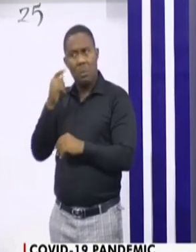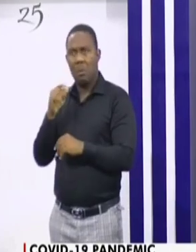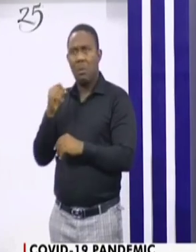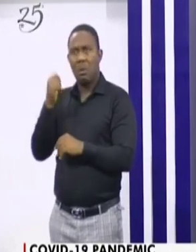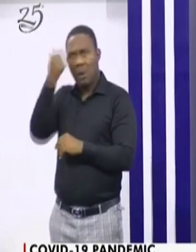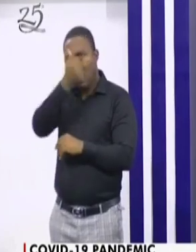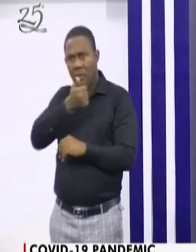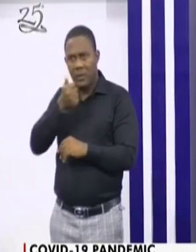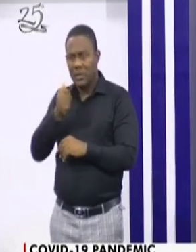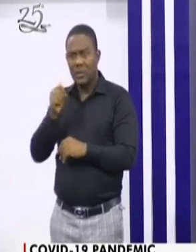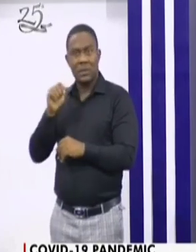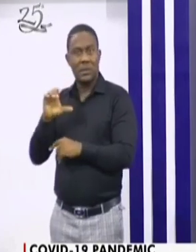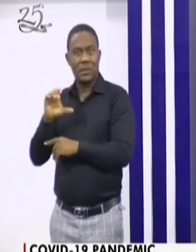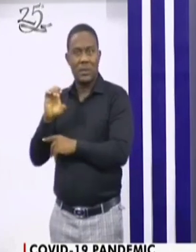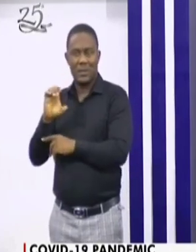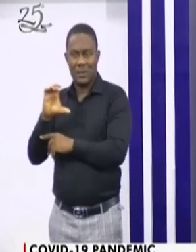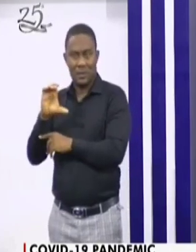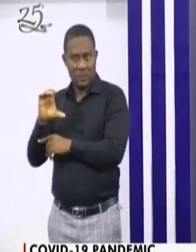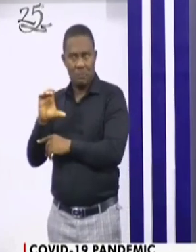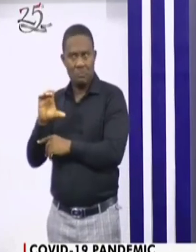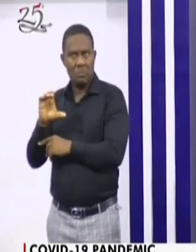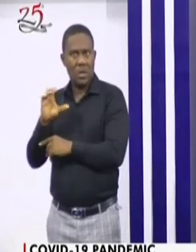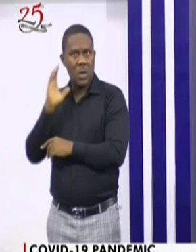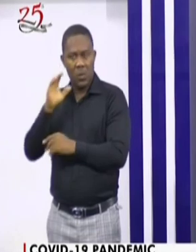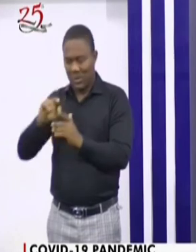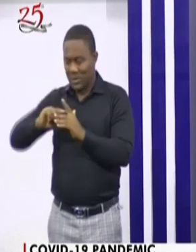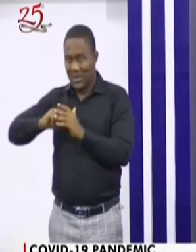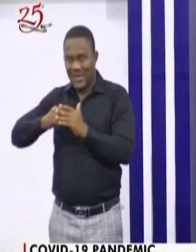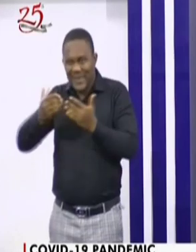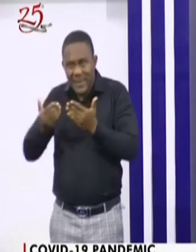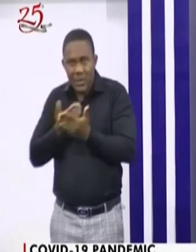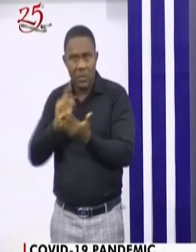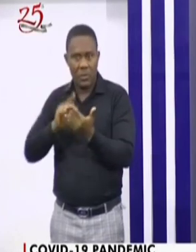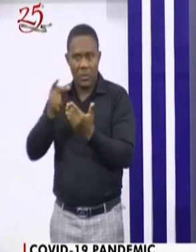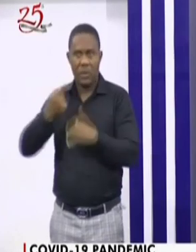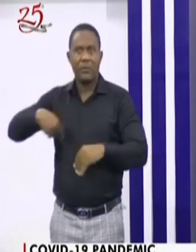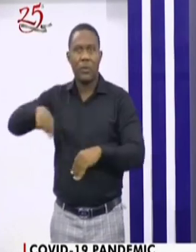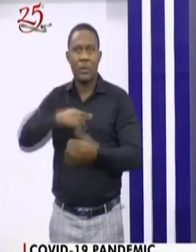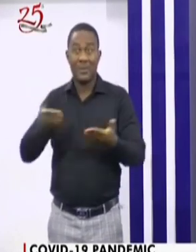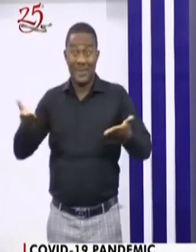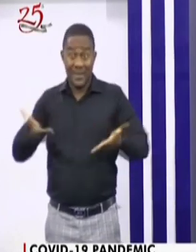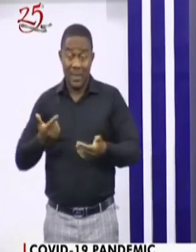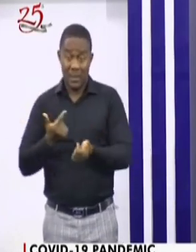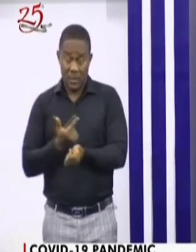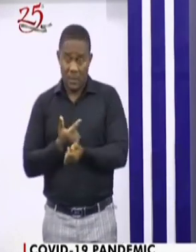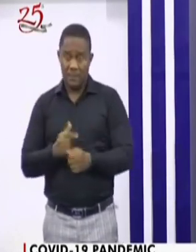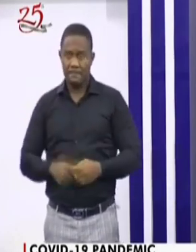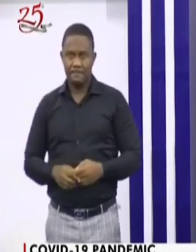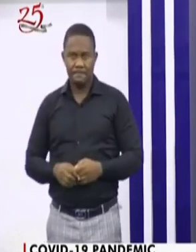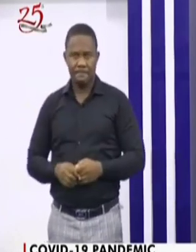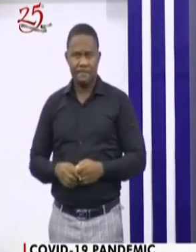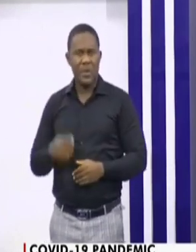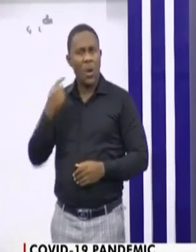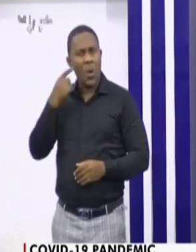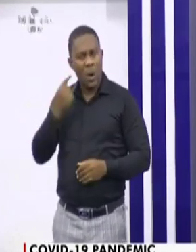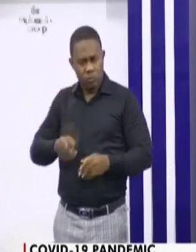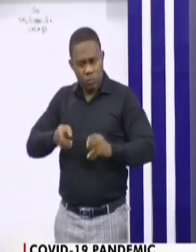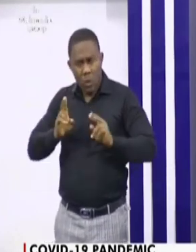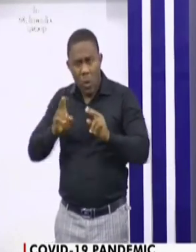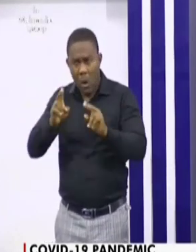also starting such a program for us in Ghana. You've also heard about rapid diagnostic